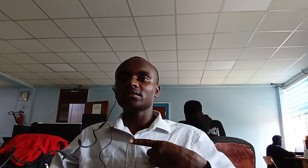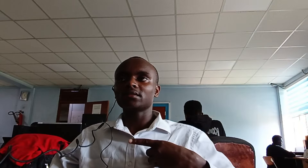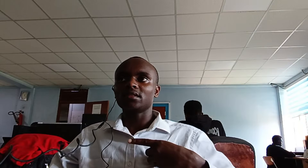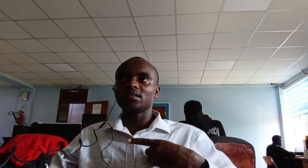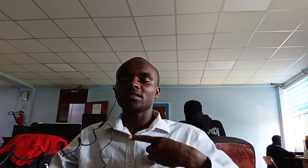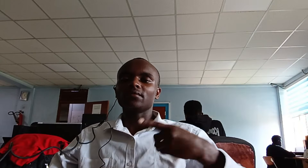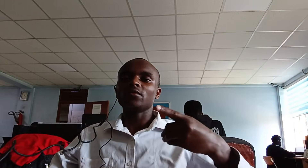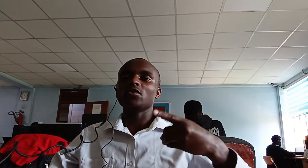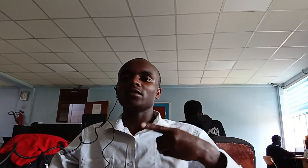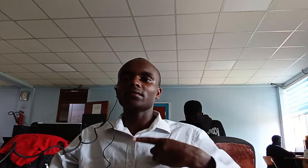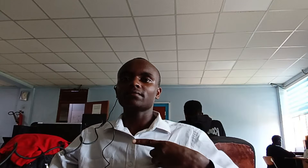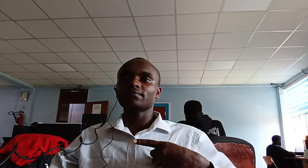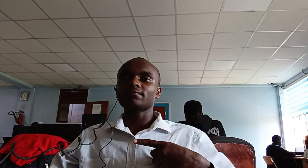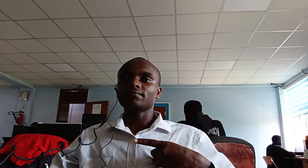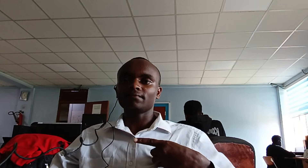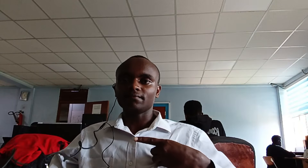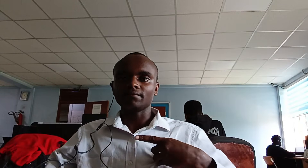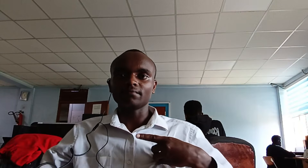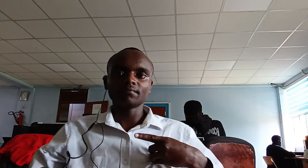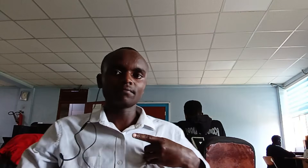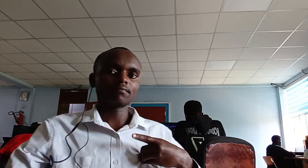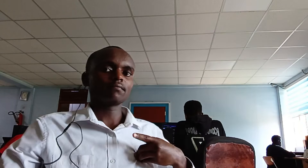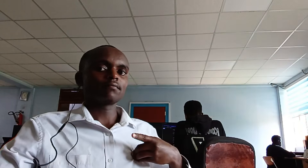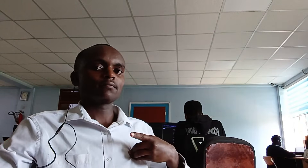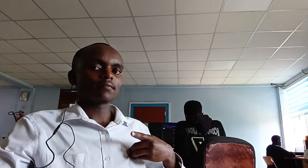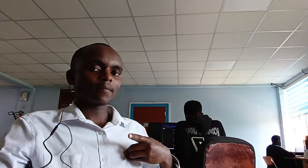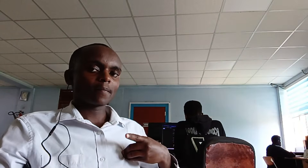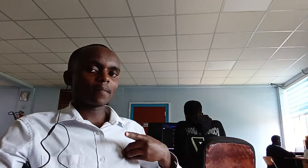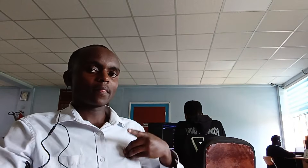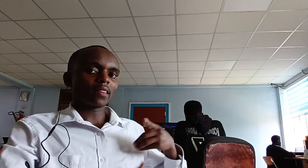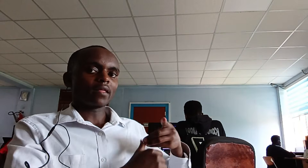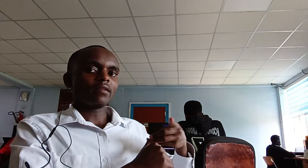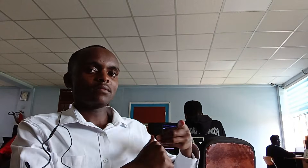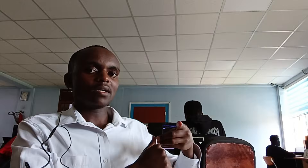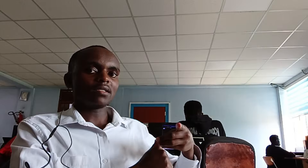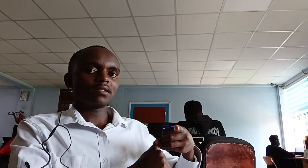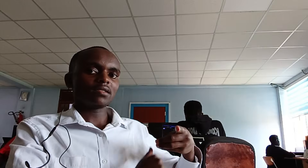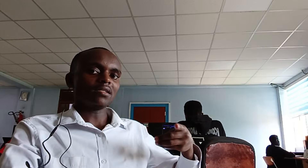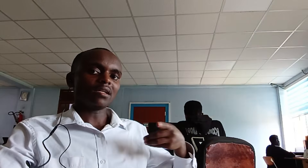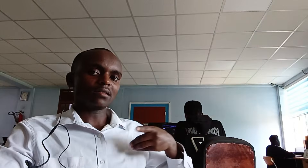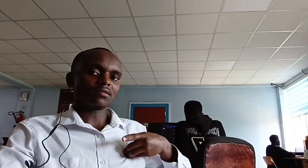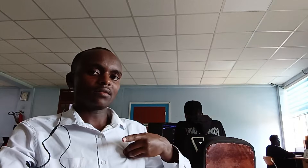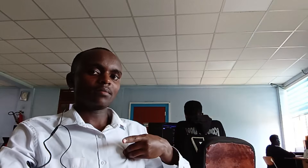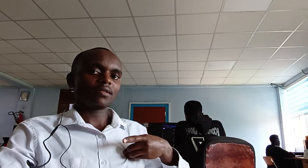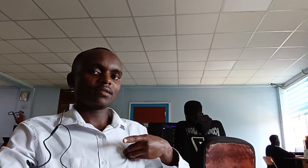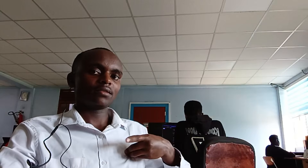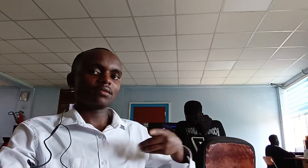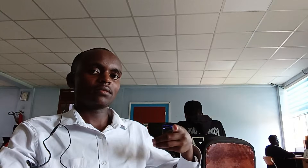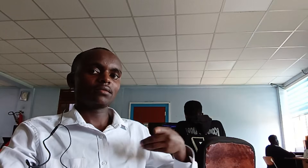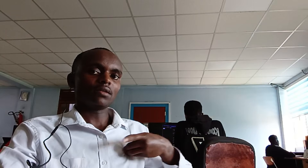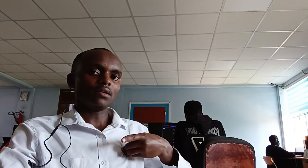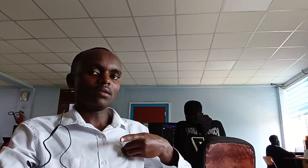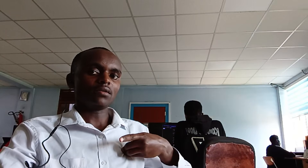Or the sign for daughter. Mhm. This part lies on the breast. Daughter.